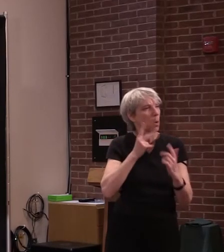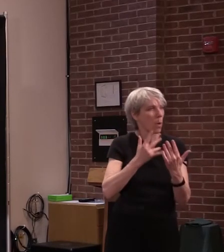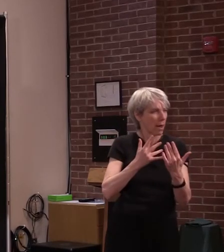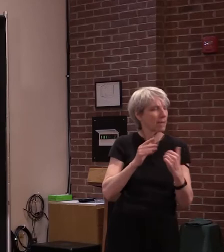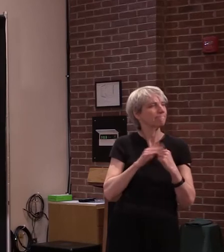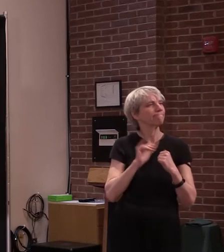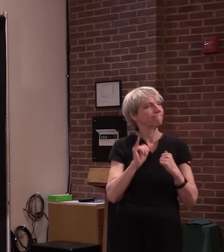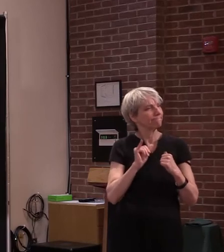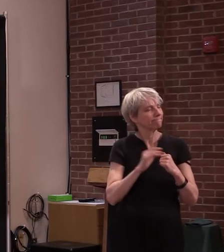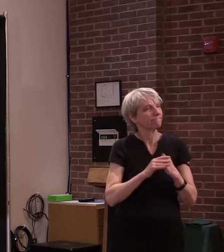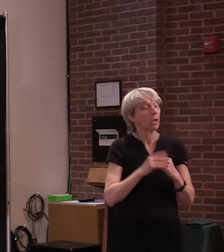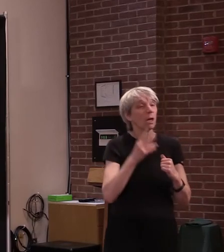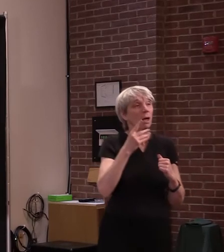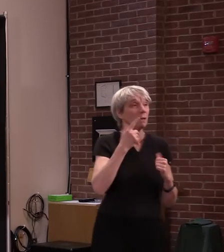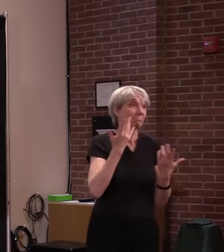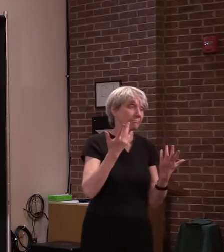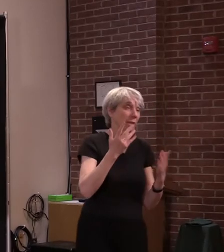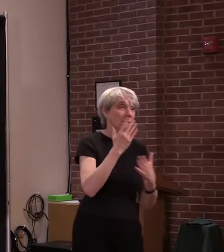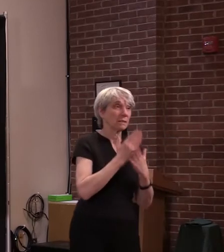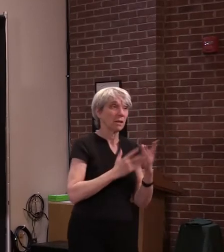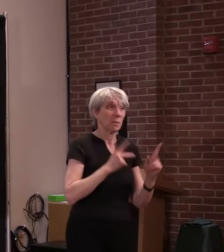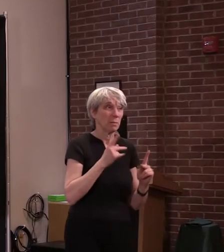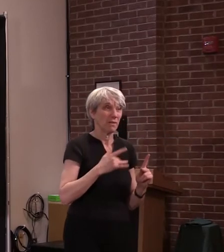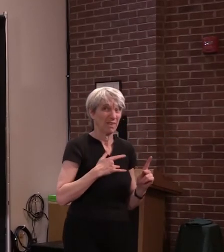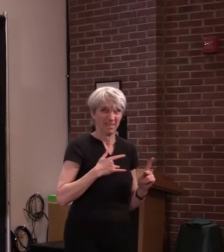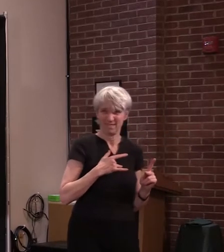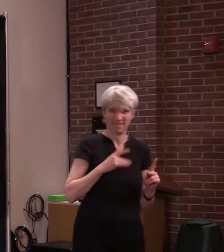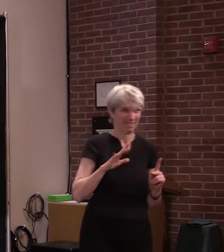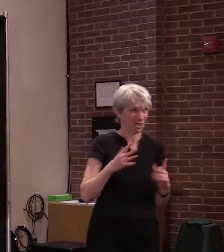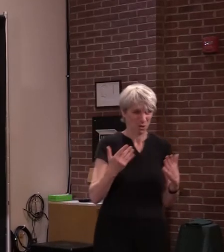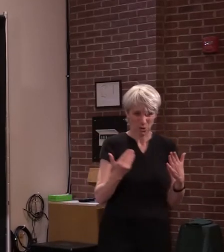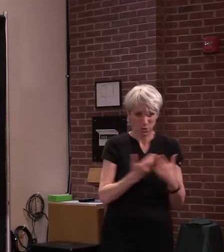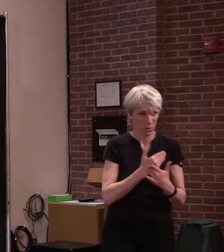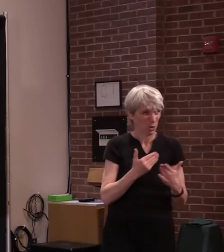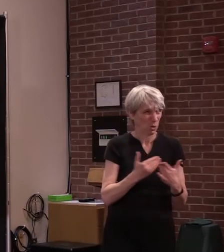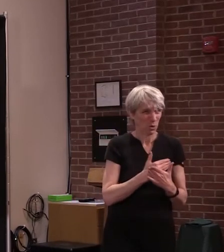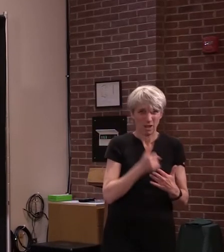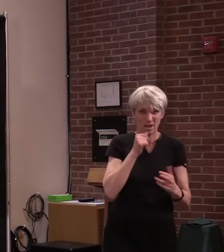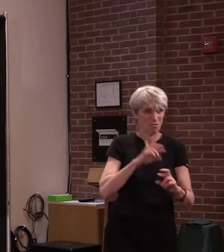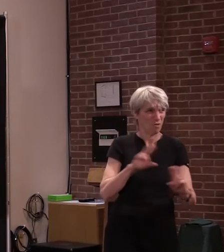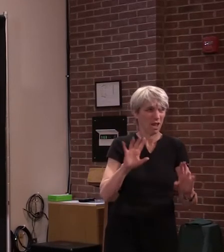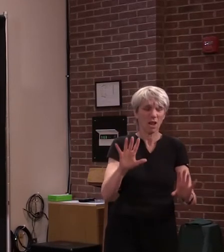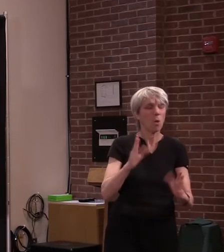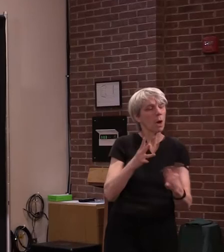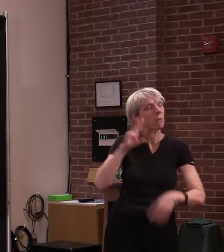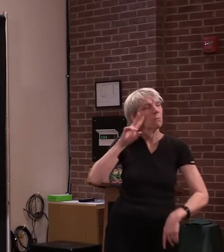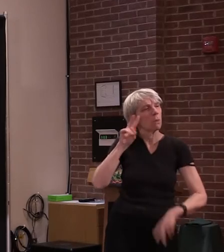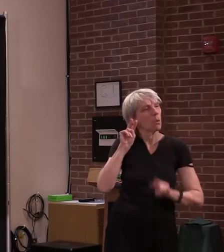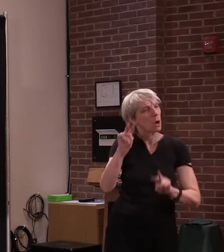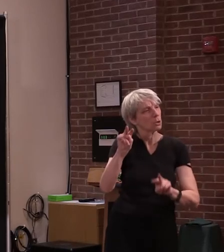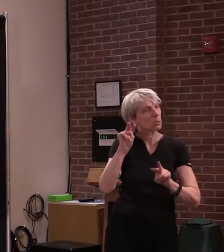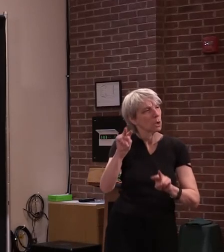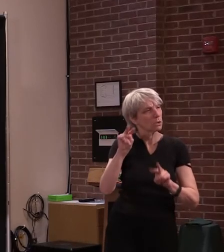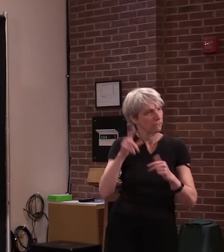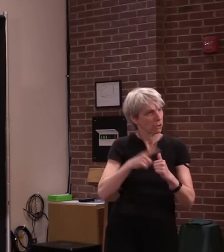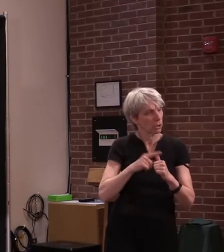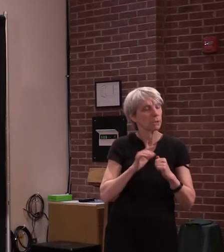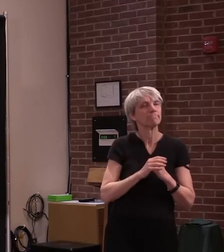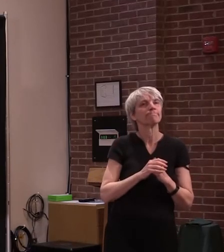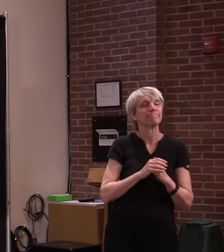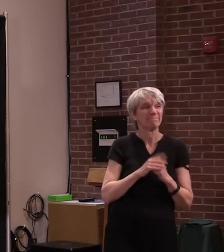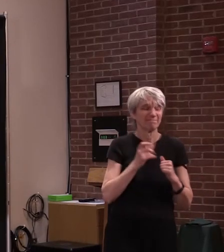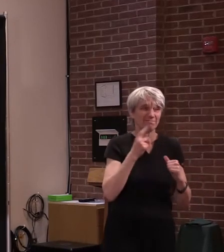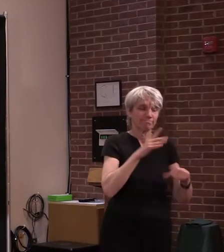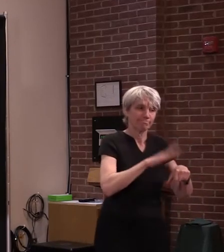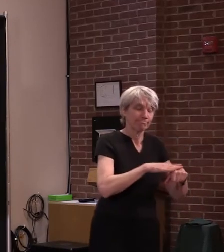it still, for some, it still feels new. One thing that I have found to be helpful is just talking about the